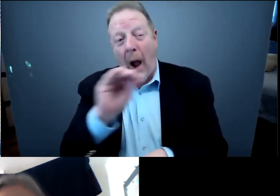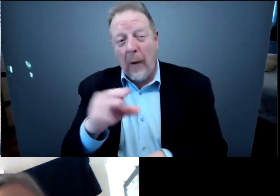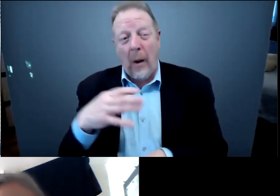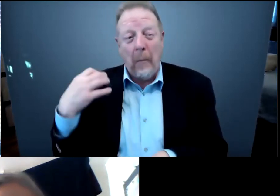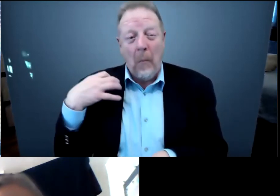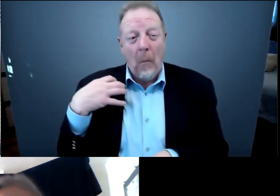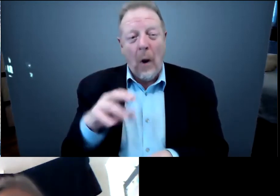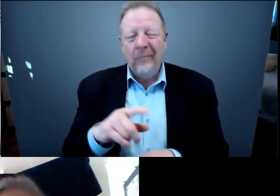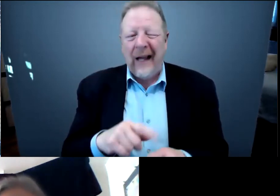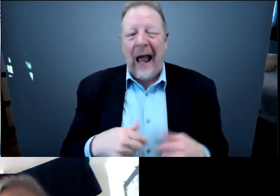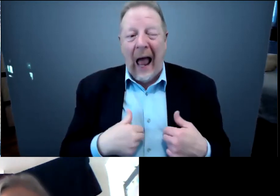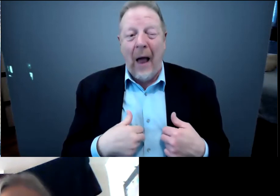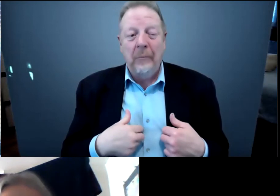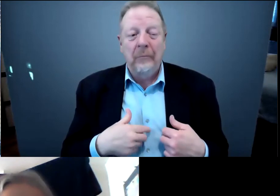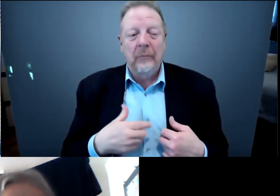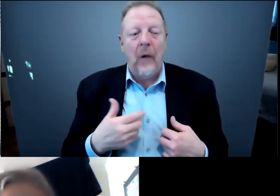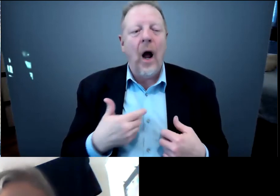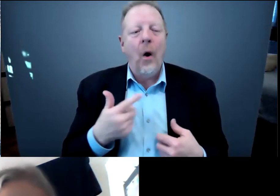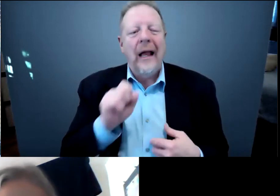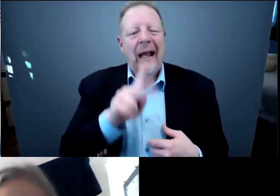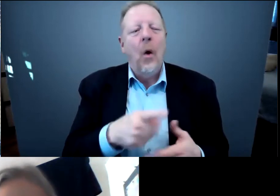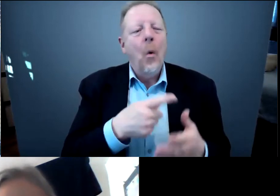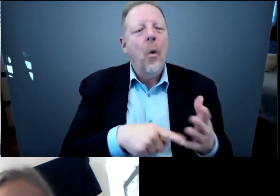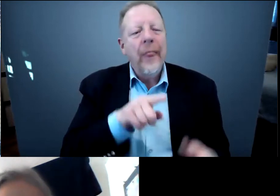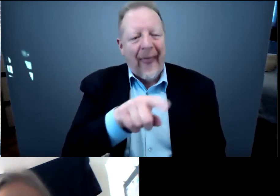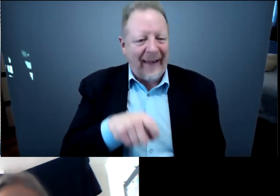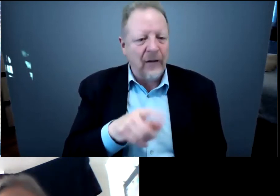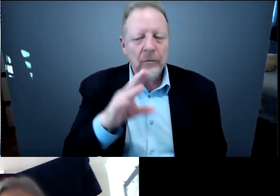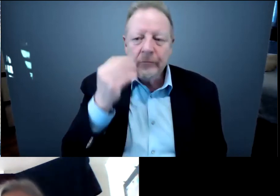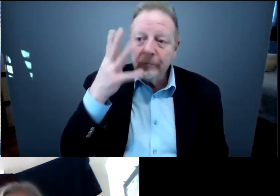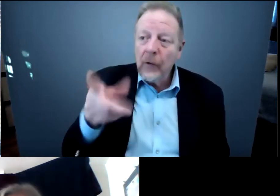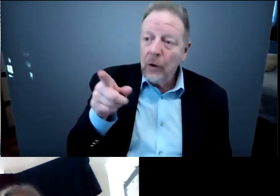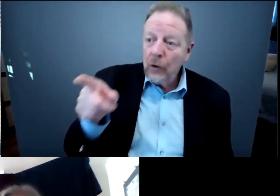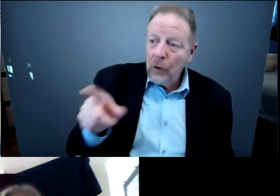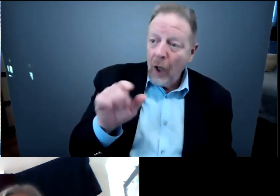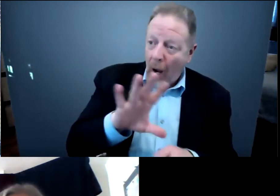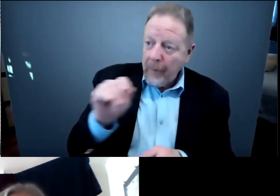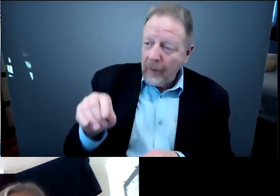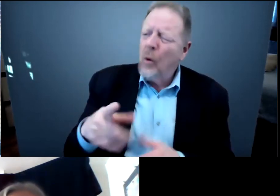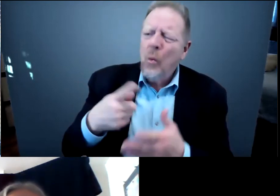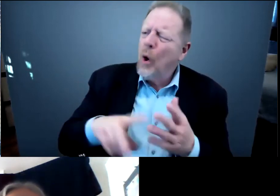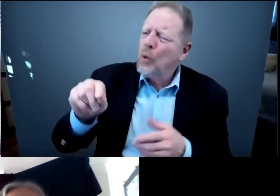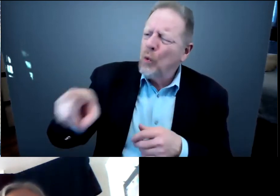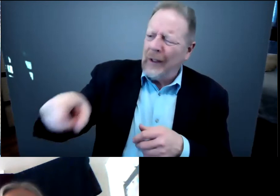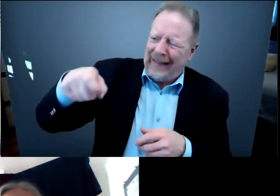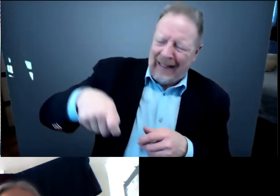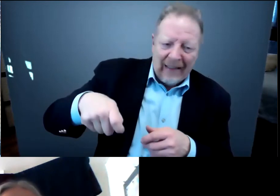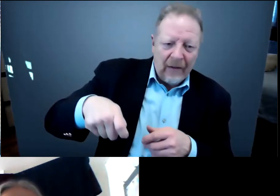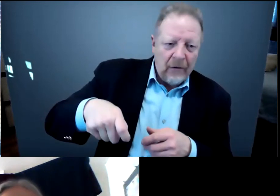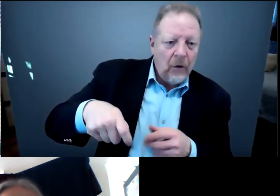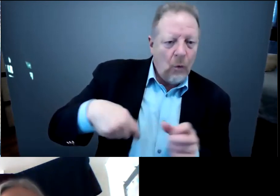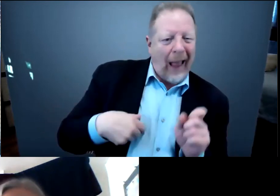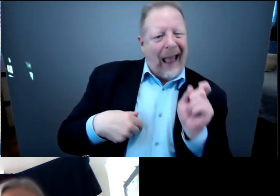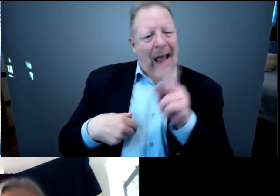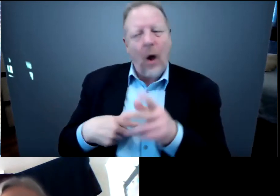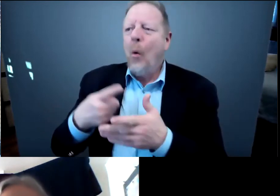more mileage if I'm asking them what they need. So if we start out by asking them, what is